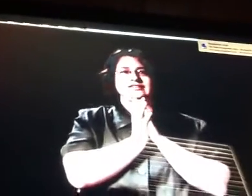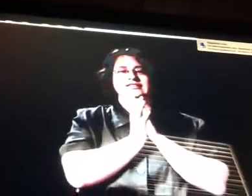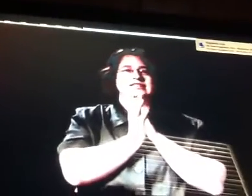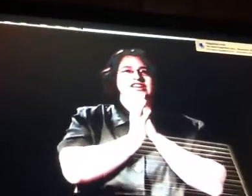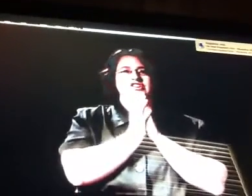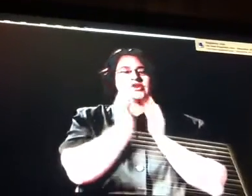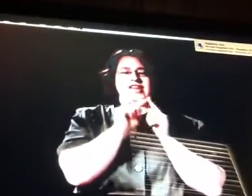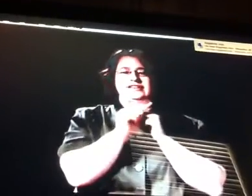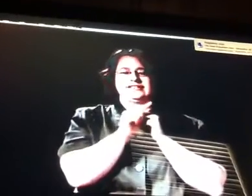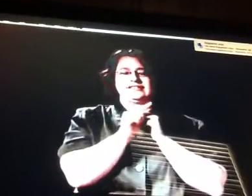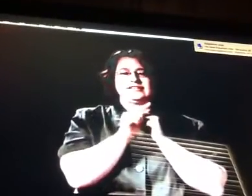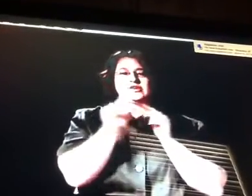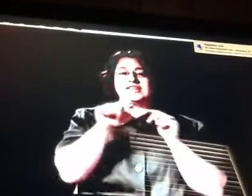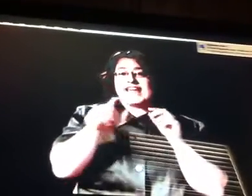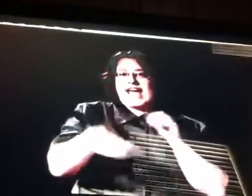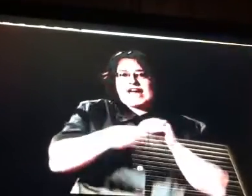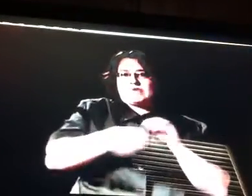lot of stairs and things like that.